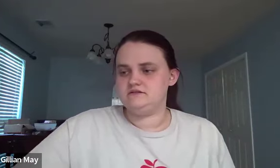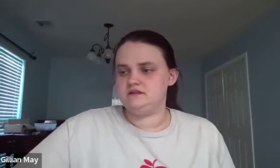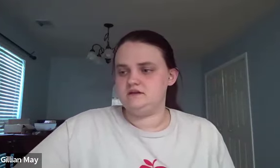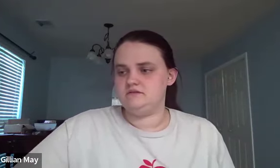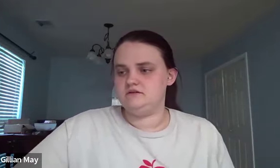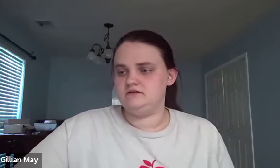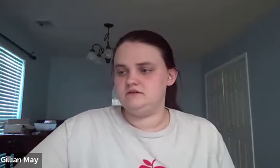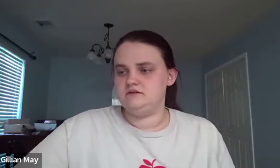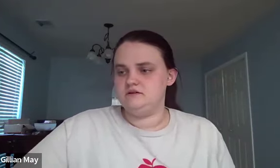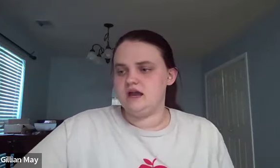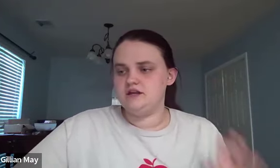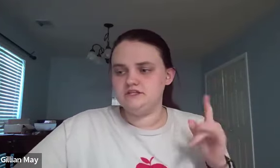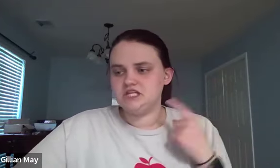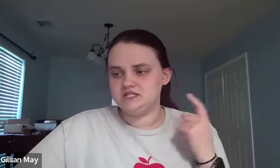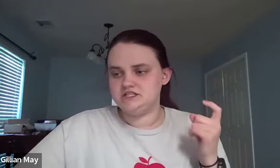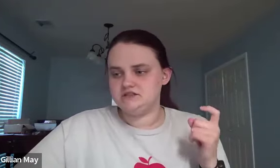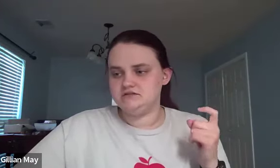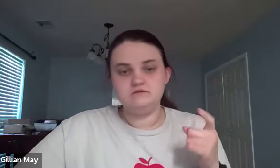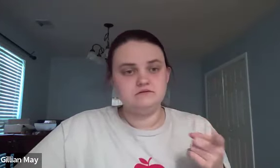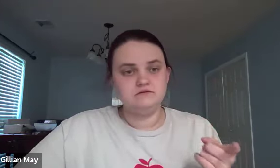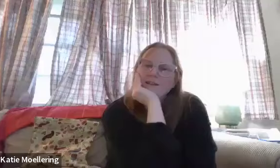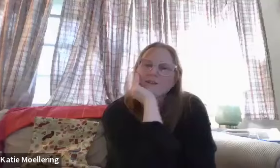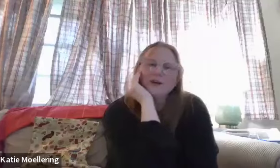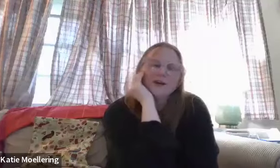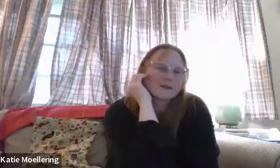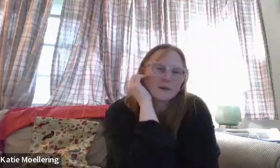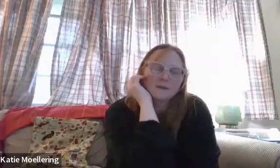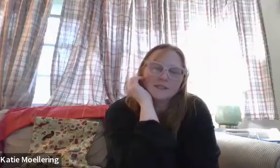theme. I know we changed. I didn't look, so I really.